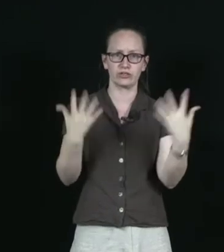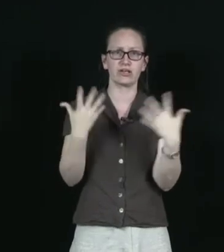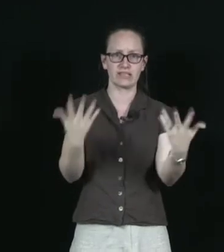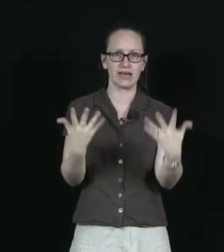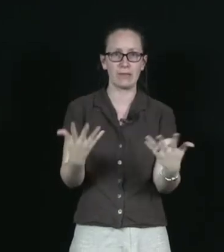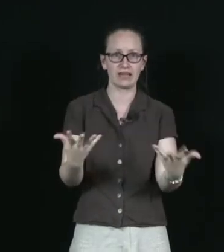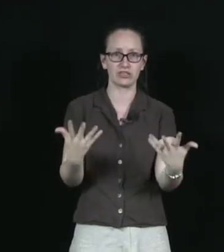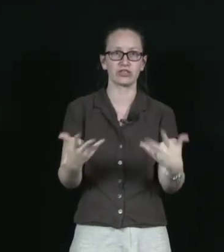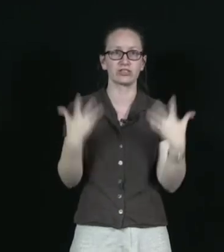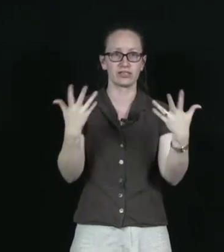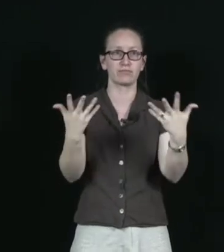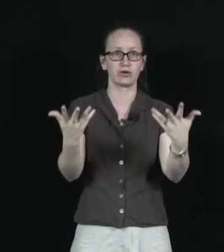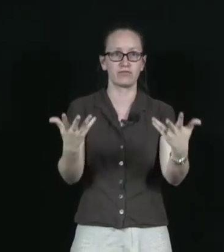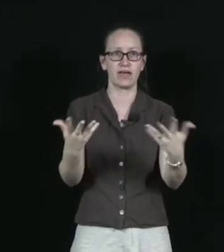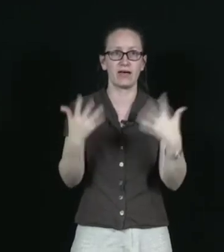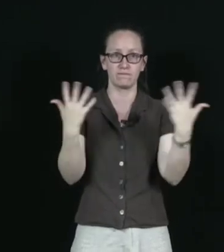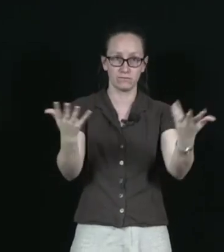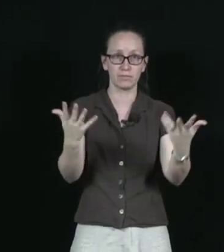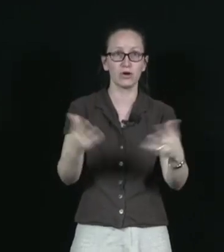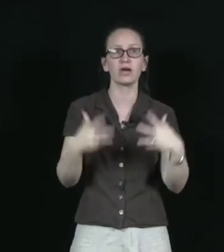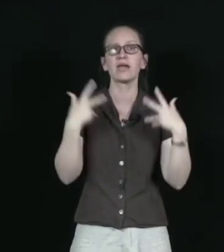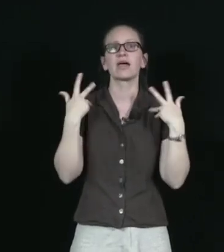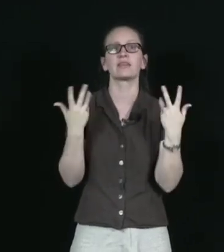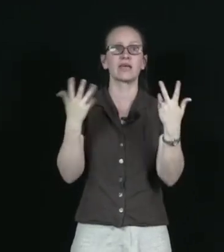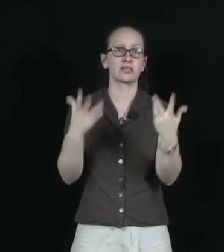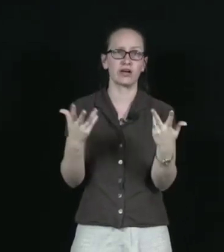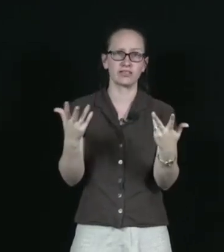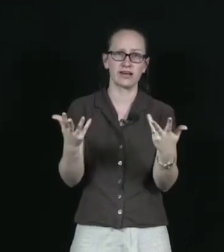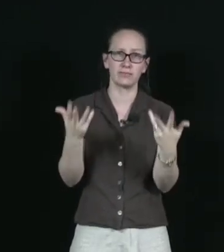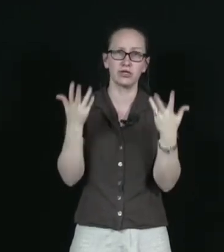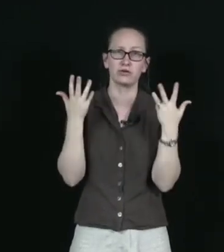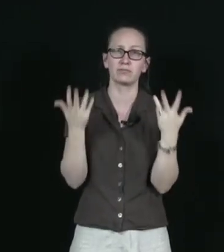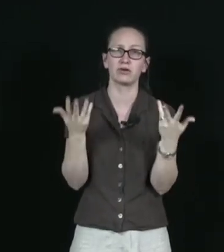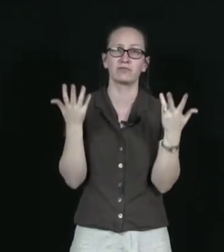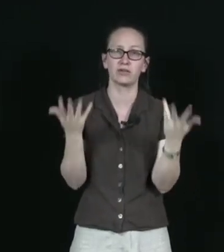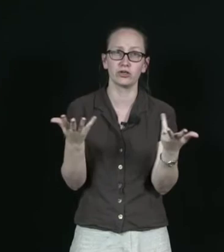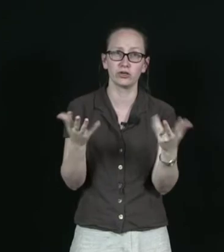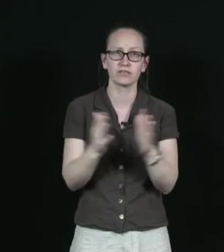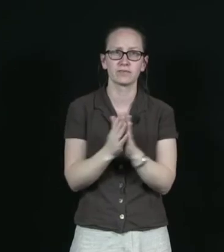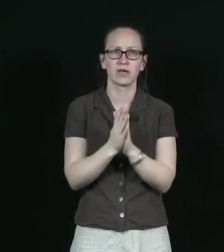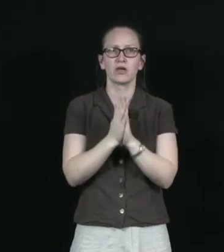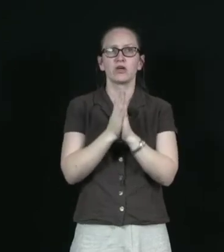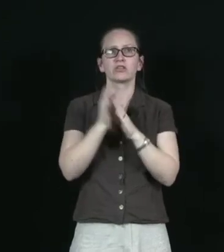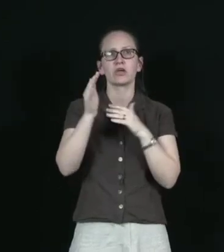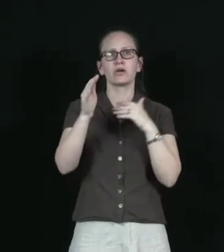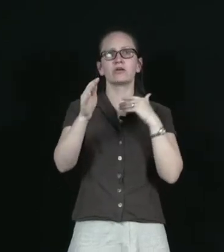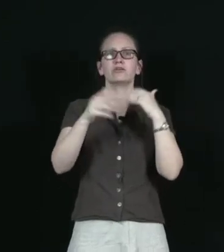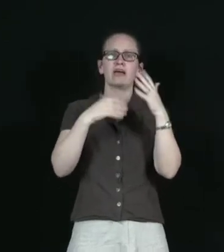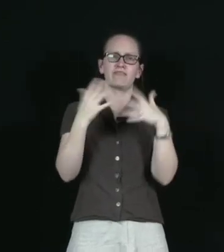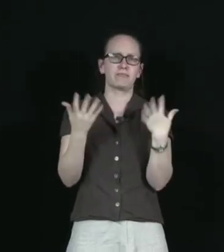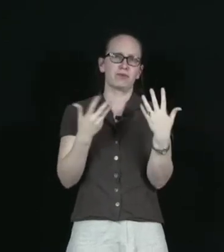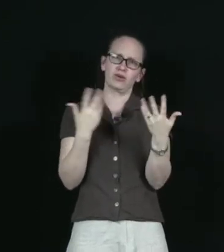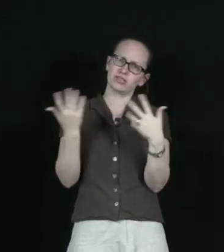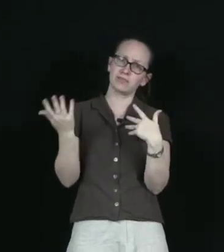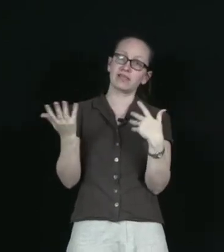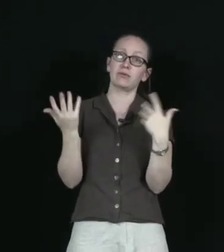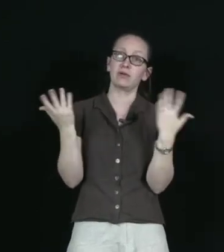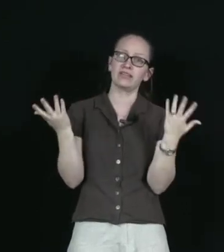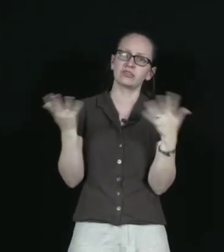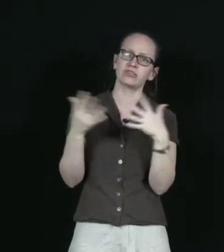trying to help other students improve their report, and they're trying to help you improve yours. So you have approximately a week to do